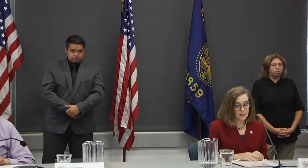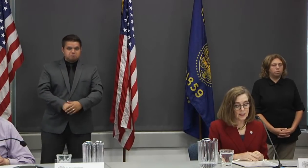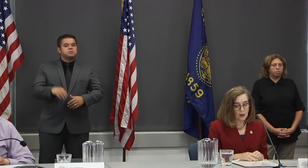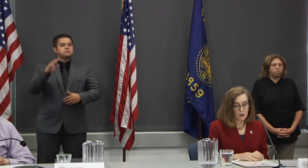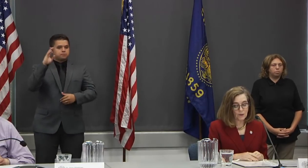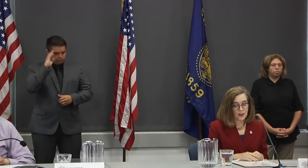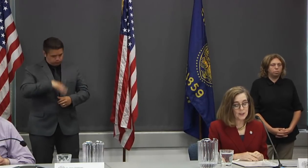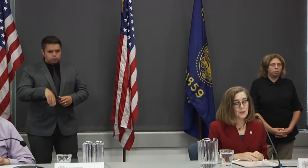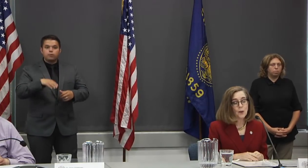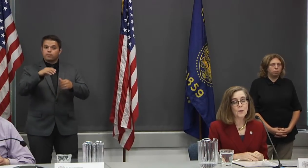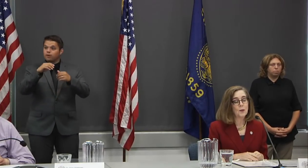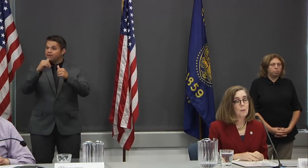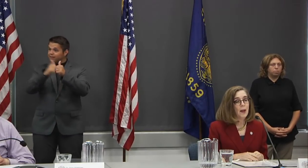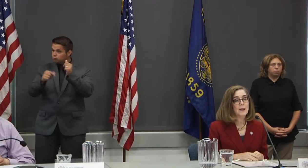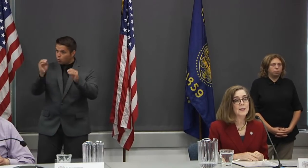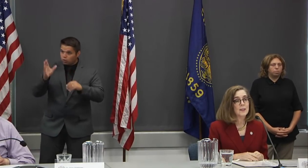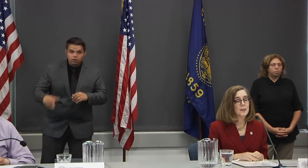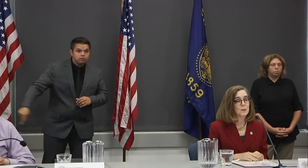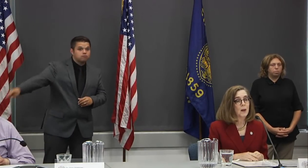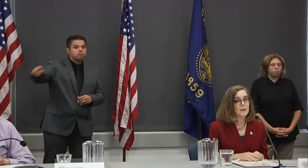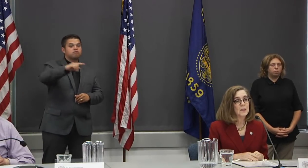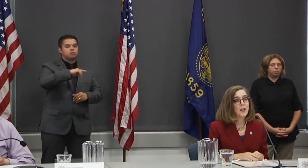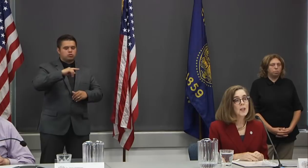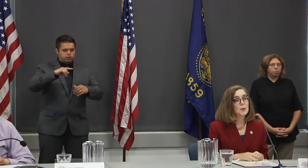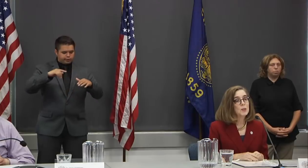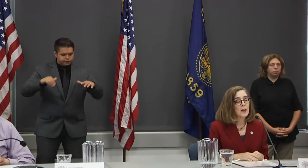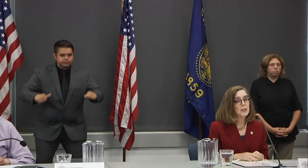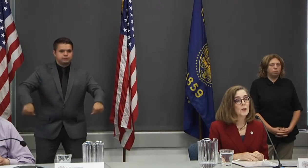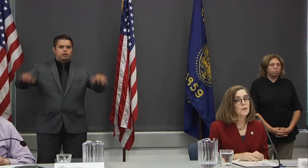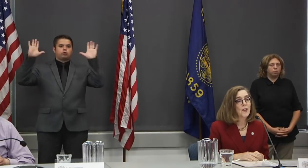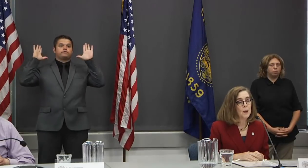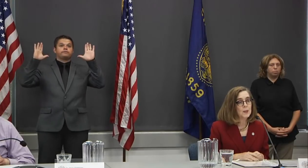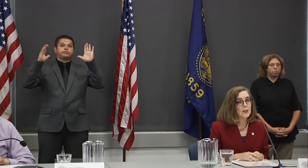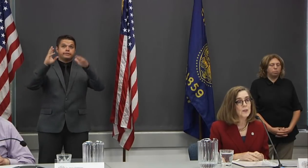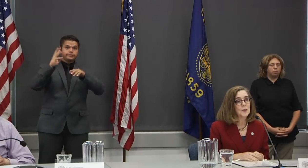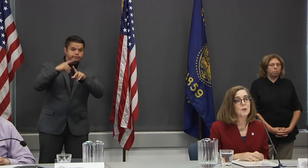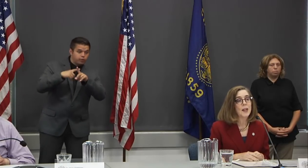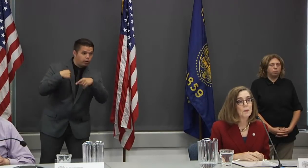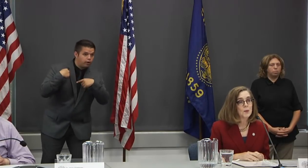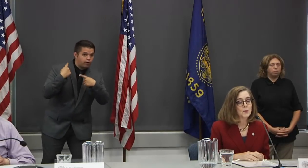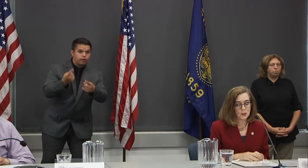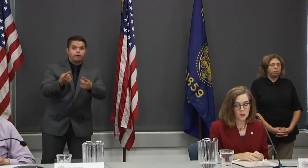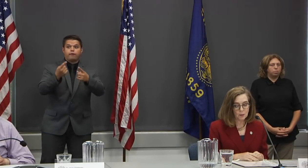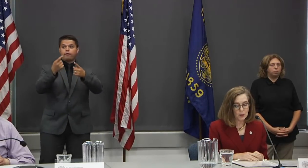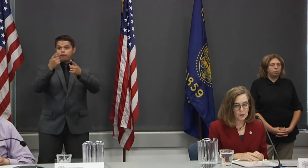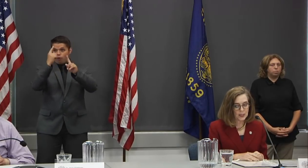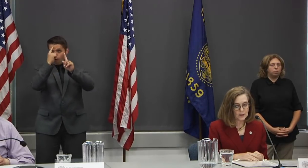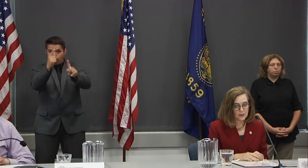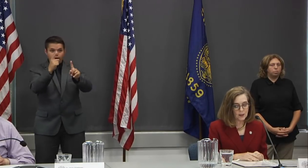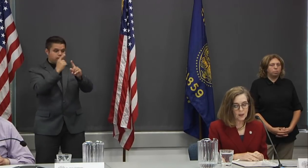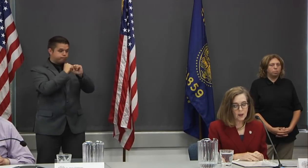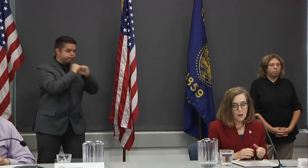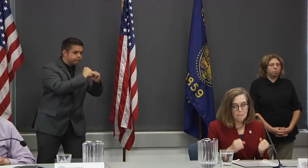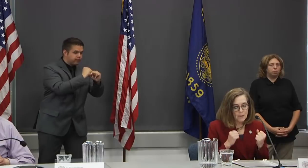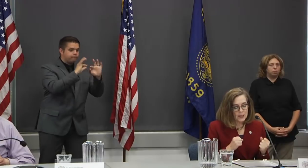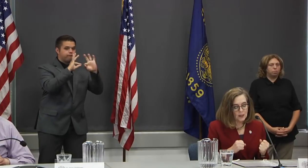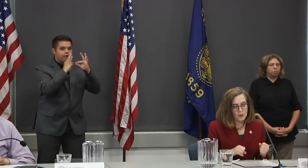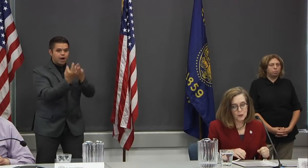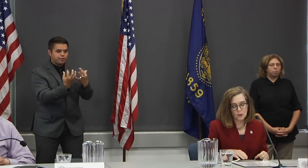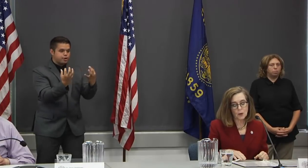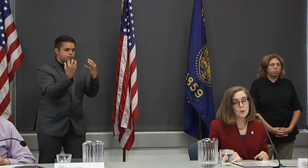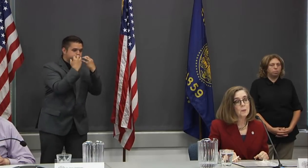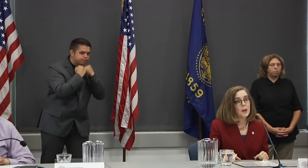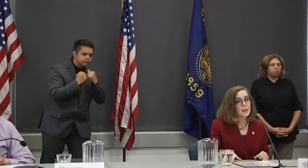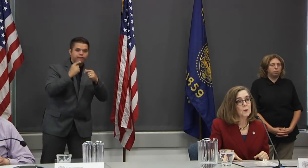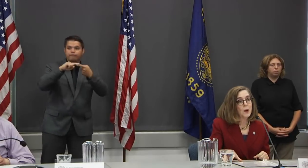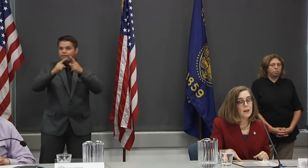Oregonian has sacrificed over the past 6 months to protect your families, your neighbors, your communities. Many of